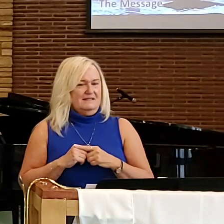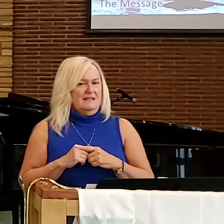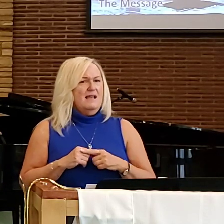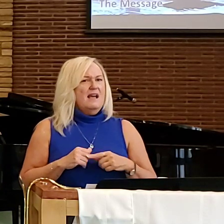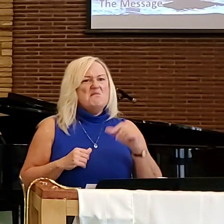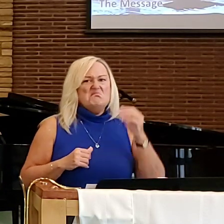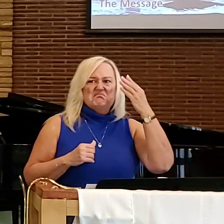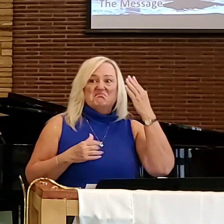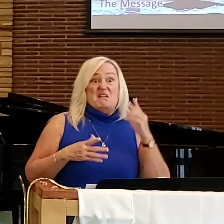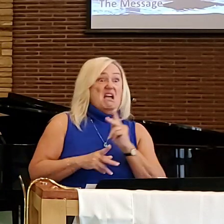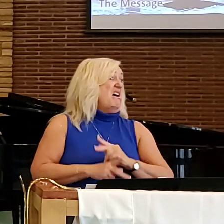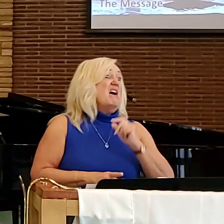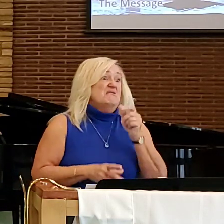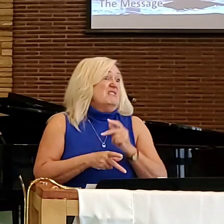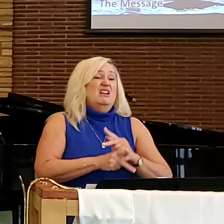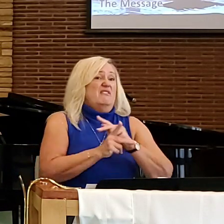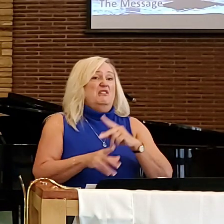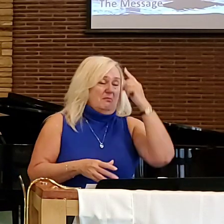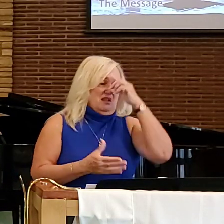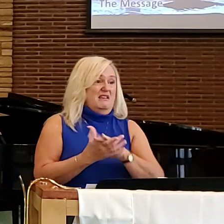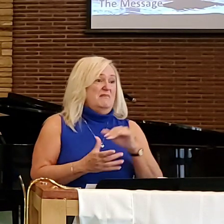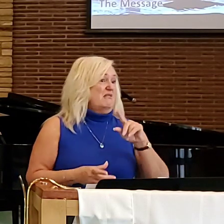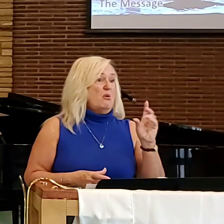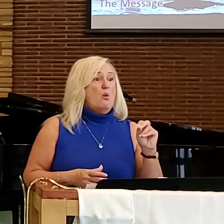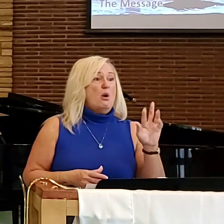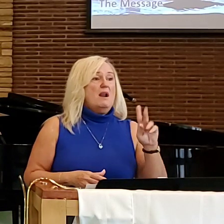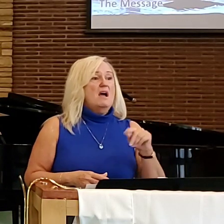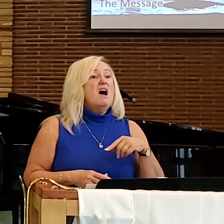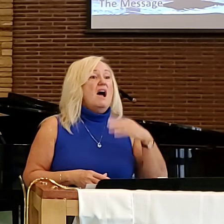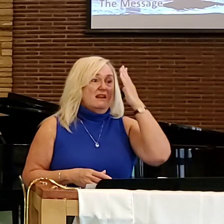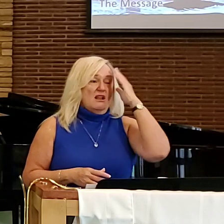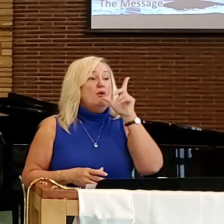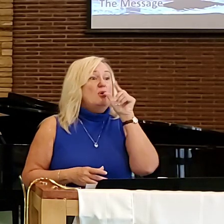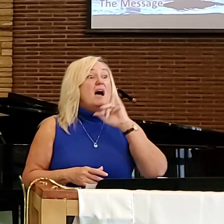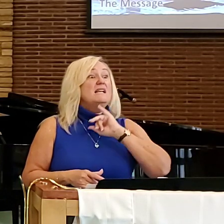I don't care if you believe me or not. I know who I saw,